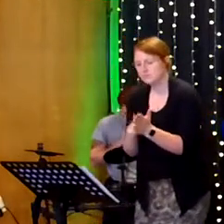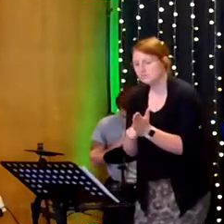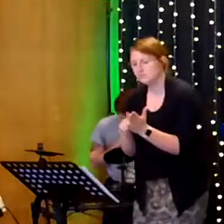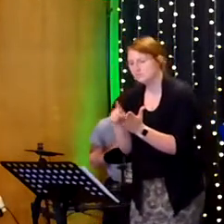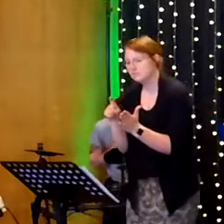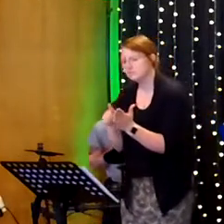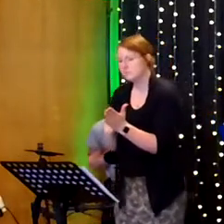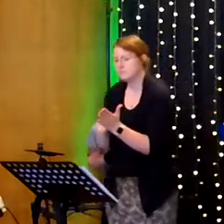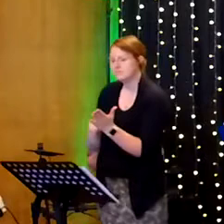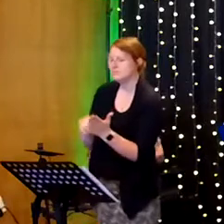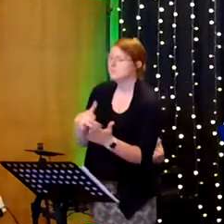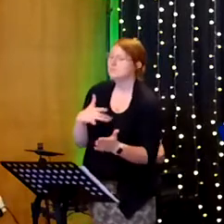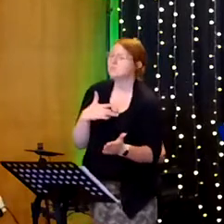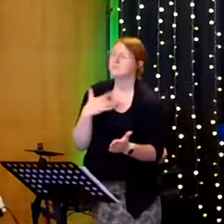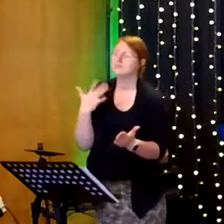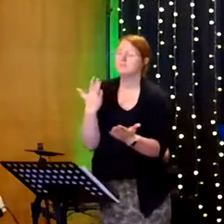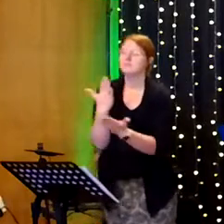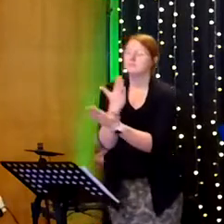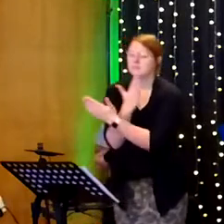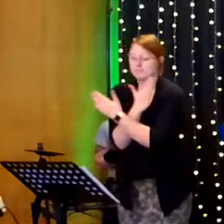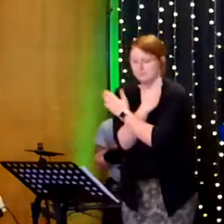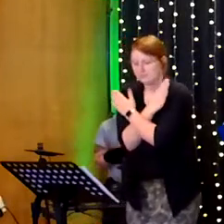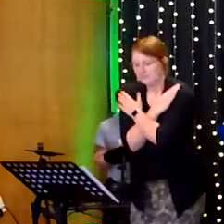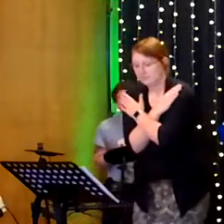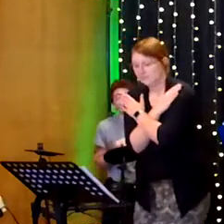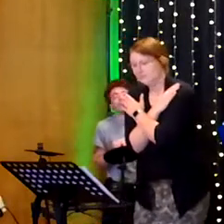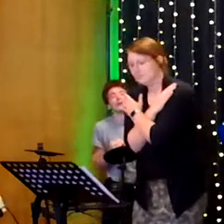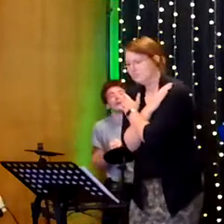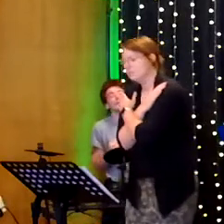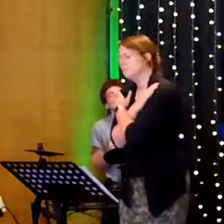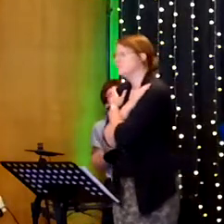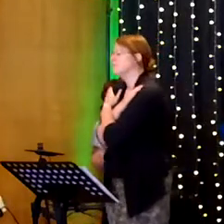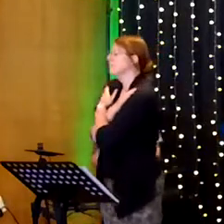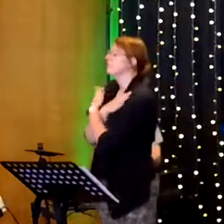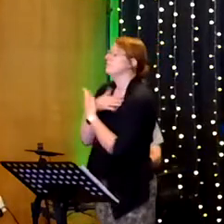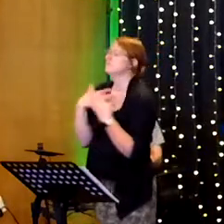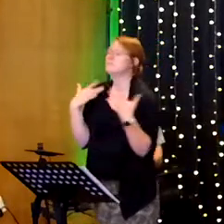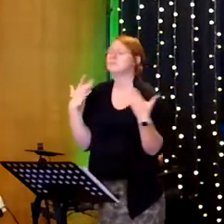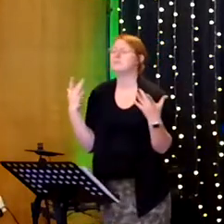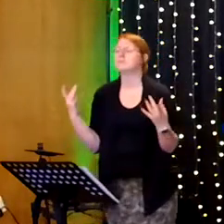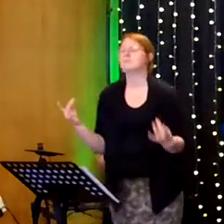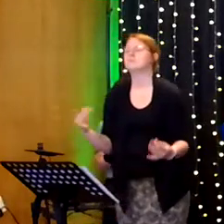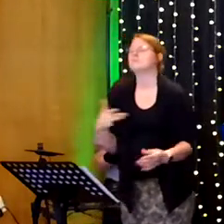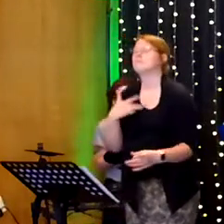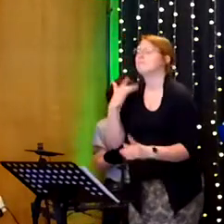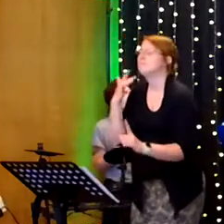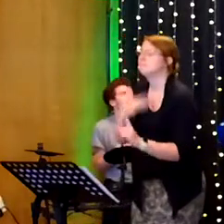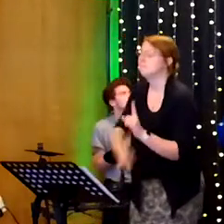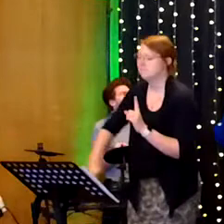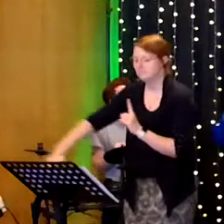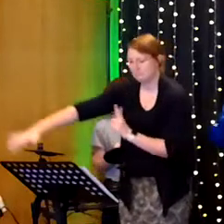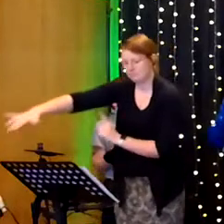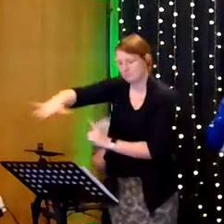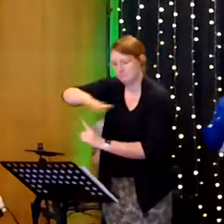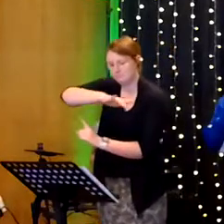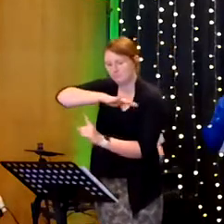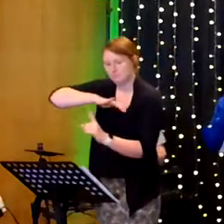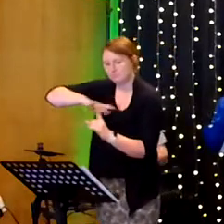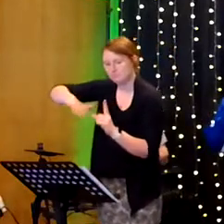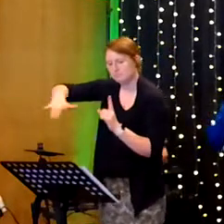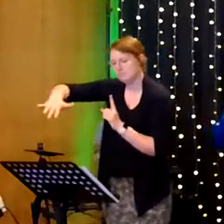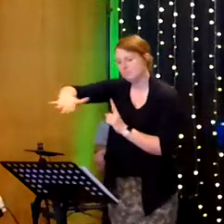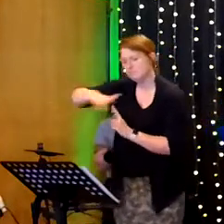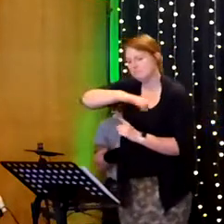with a melody. You surround me with a song